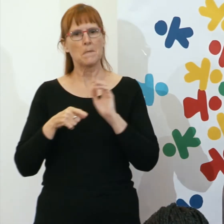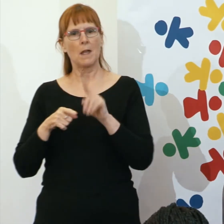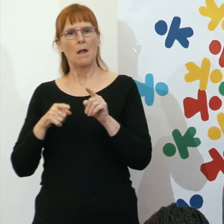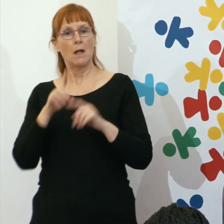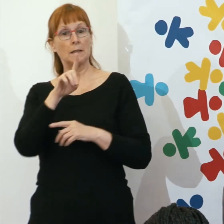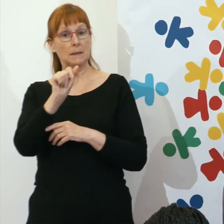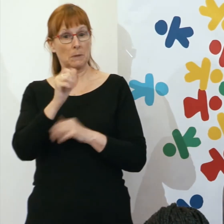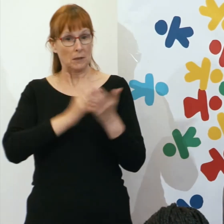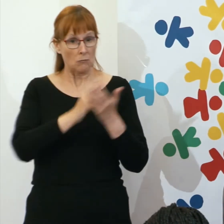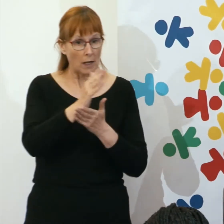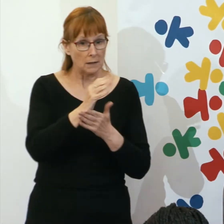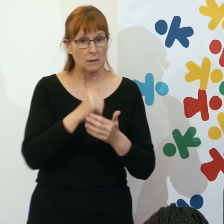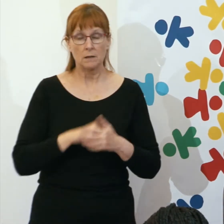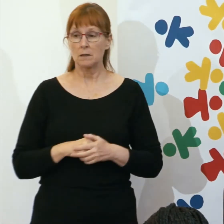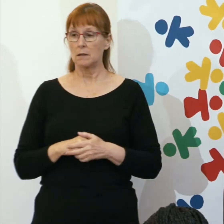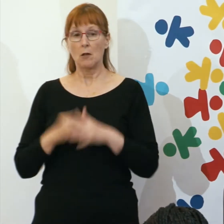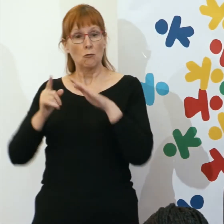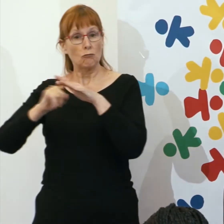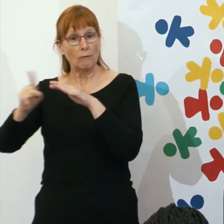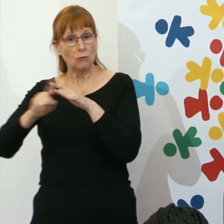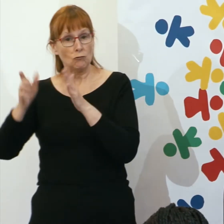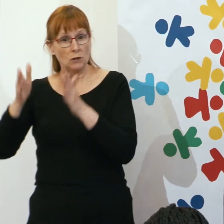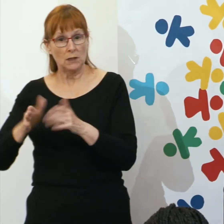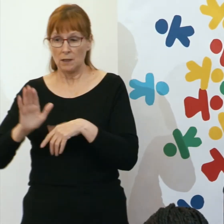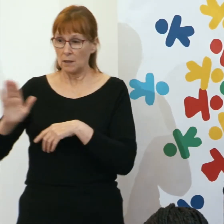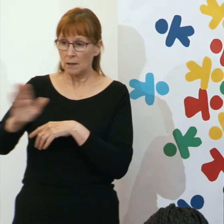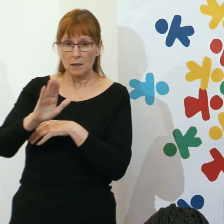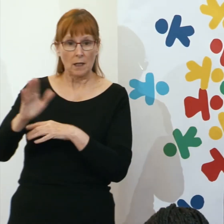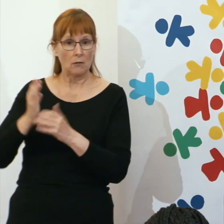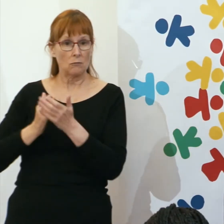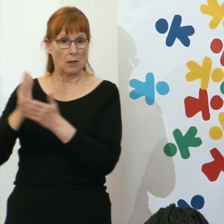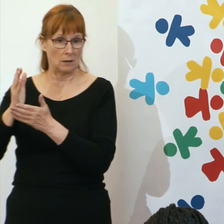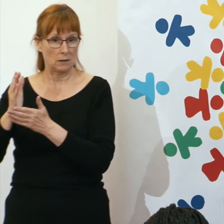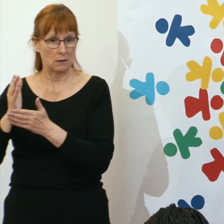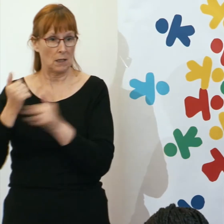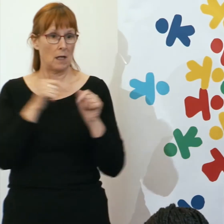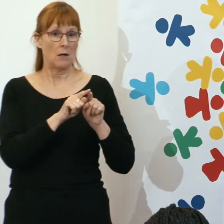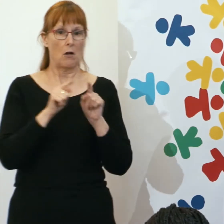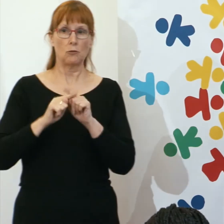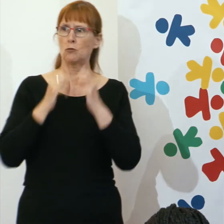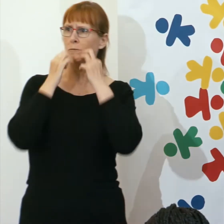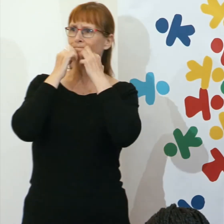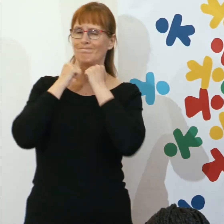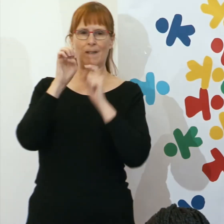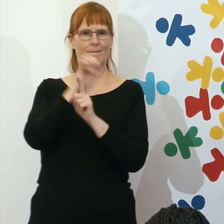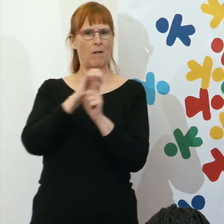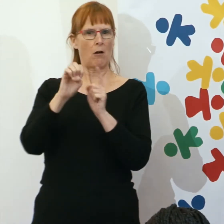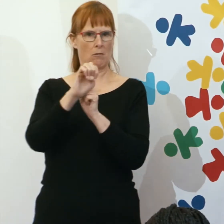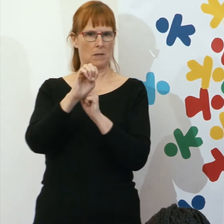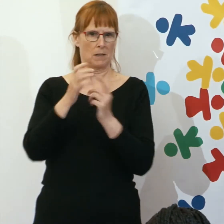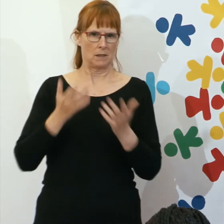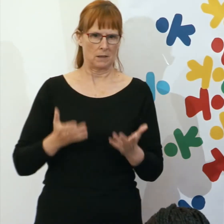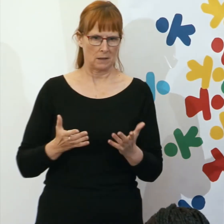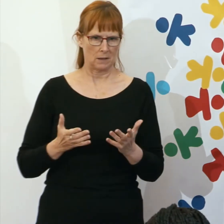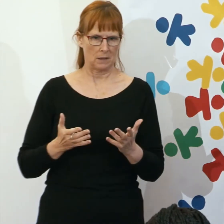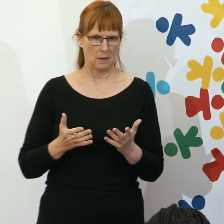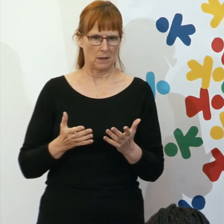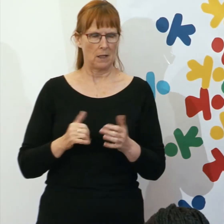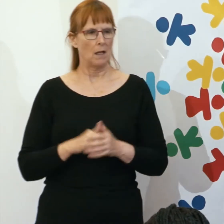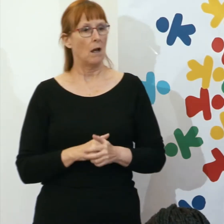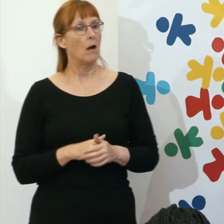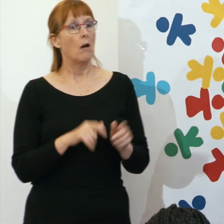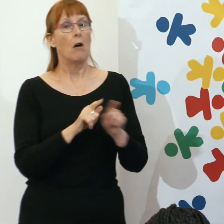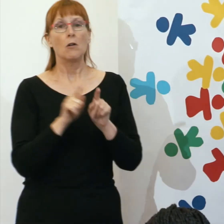to build sustainability and belonging in our growing urban environments. And of course, we